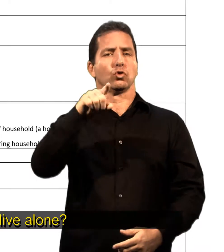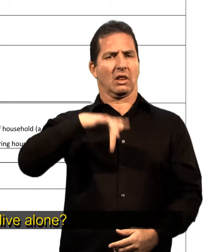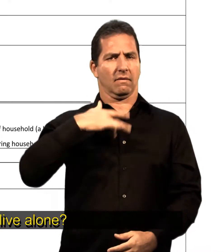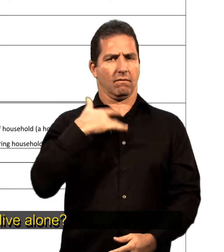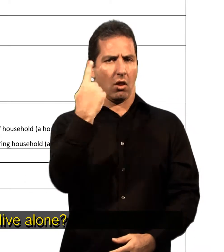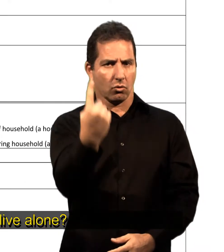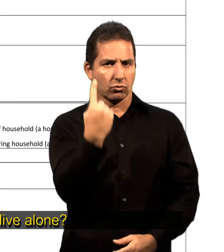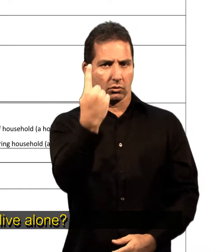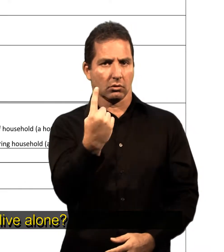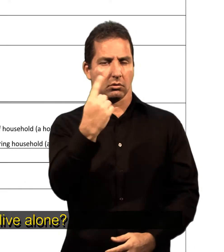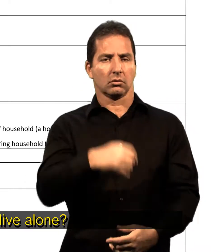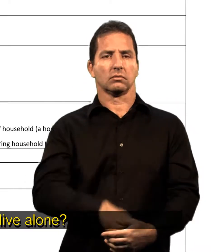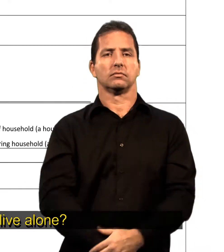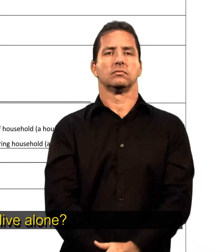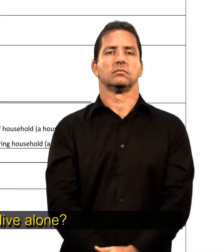Do you live alone?